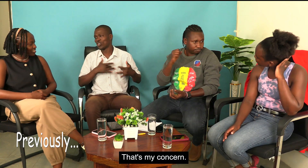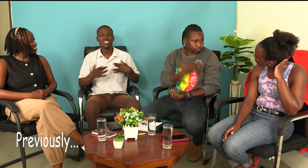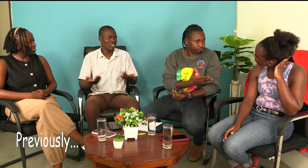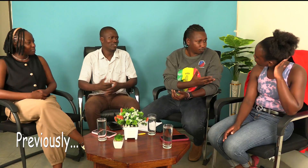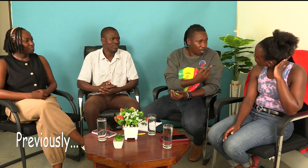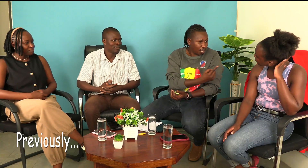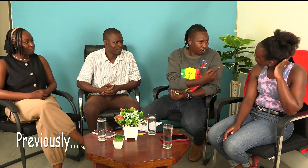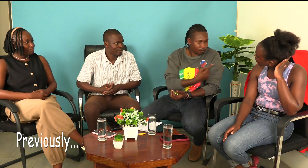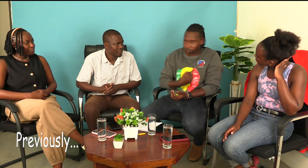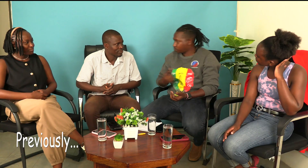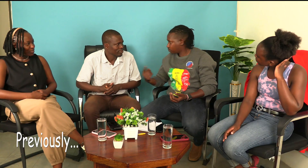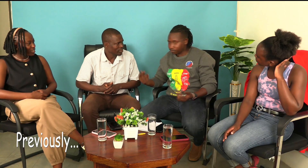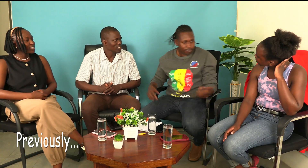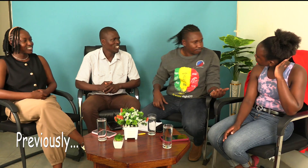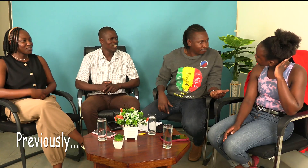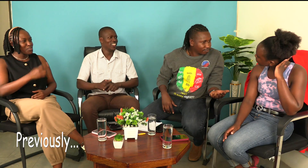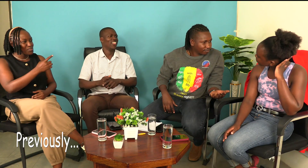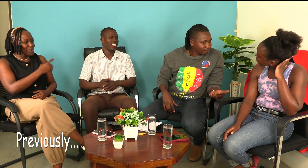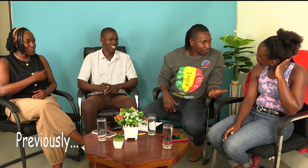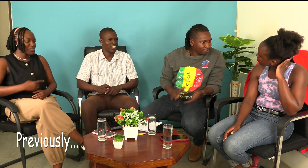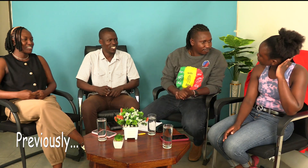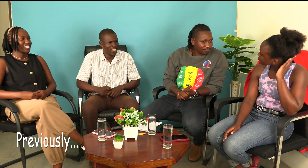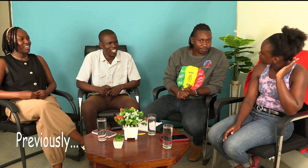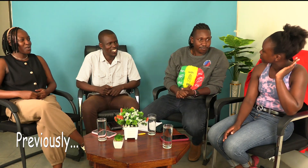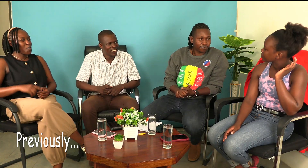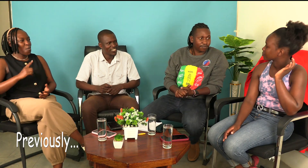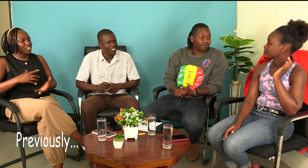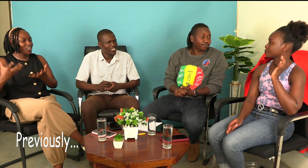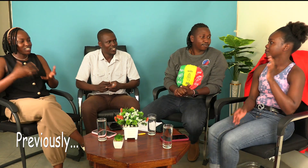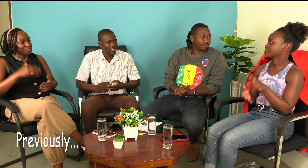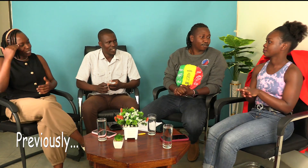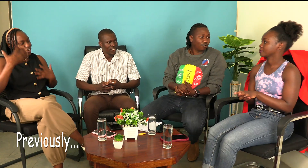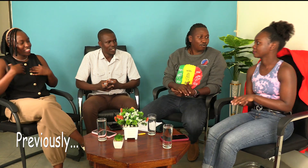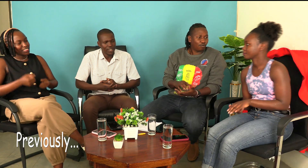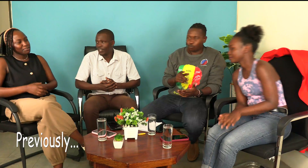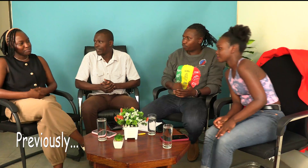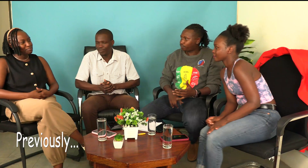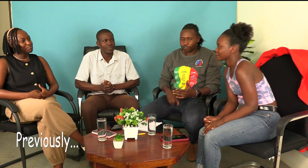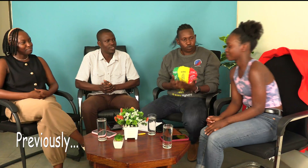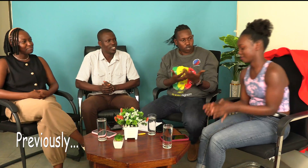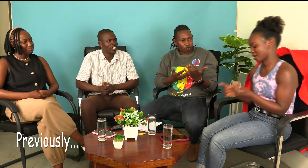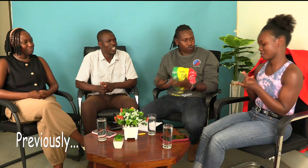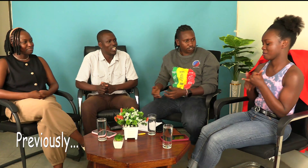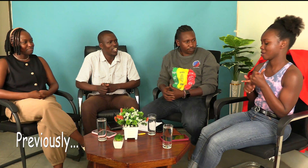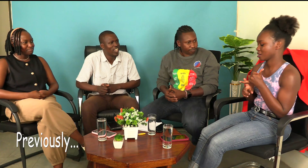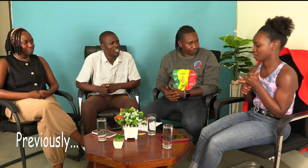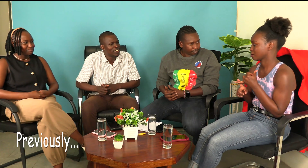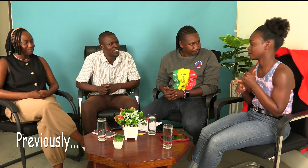of mental health? So that is my All concern. right, let me go to Sheila Collins. Sheila, One. What are the causes of mental health? what are the